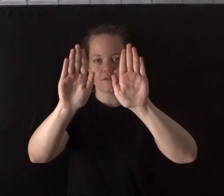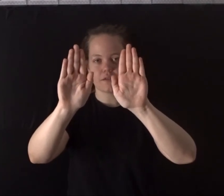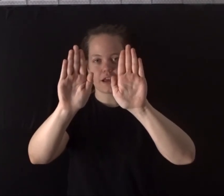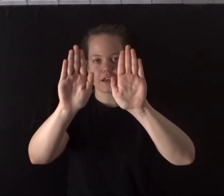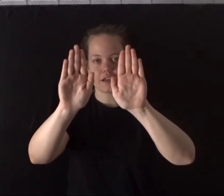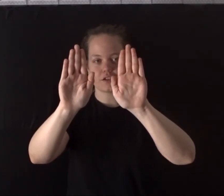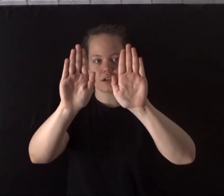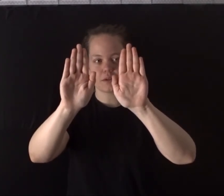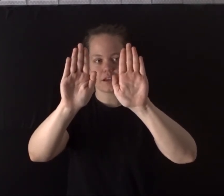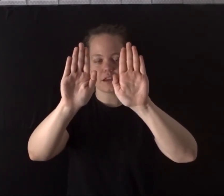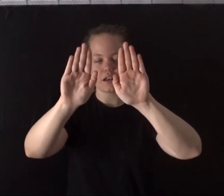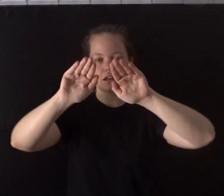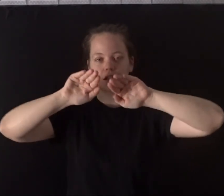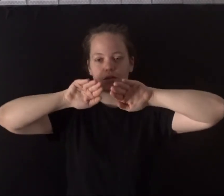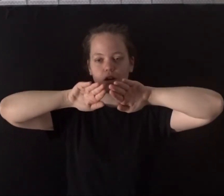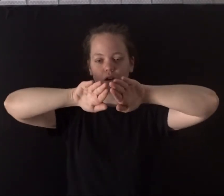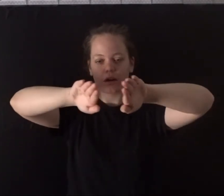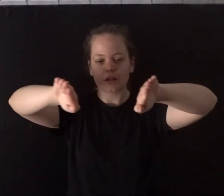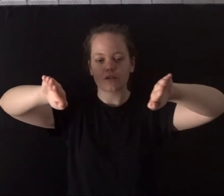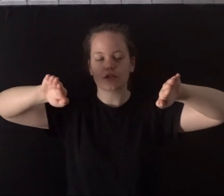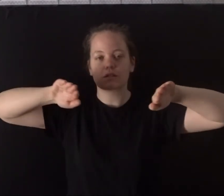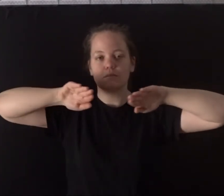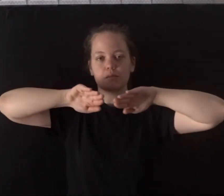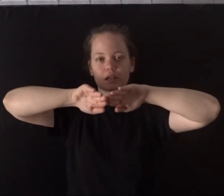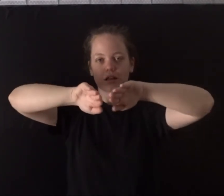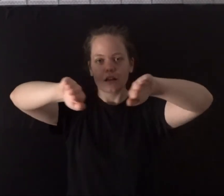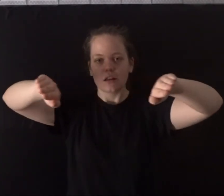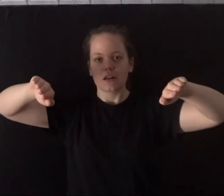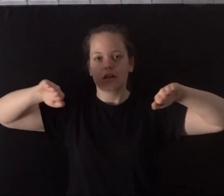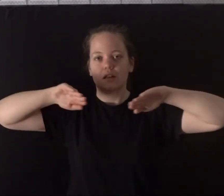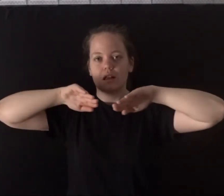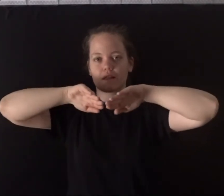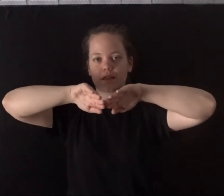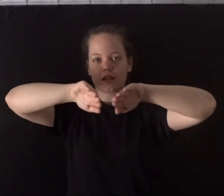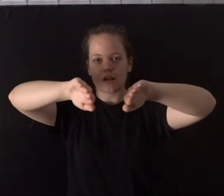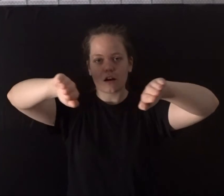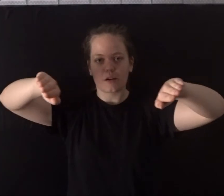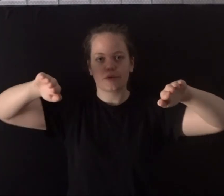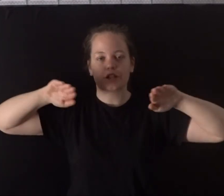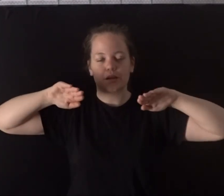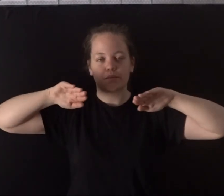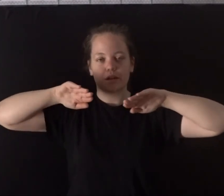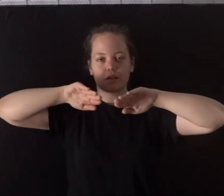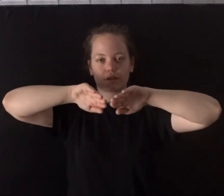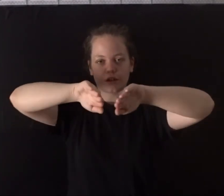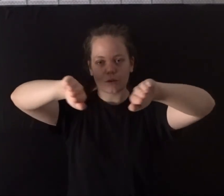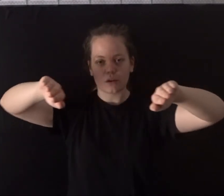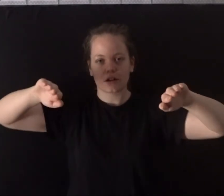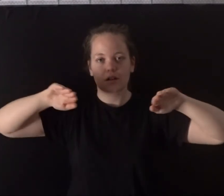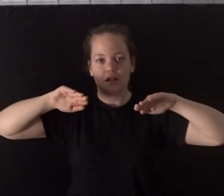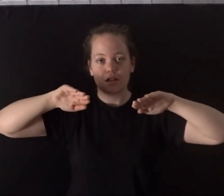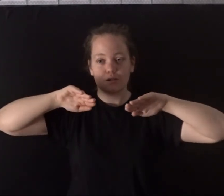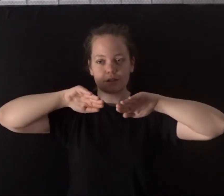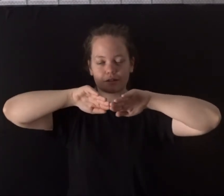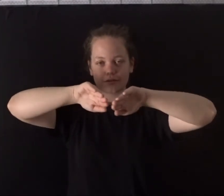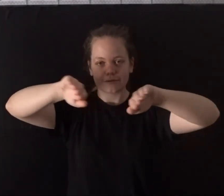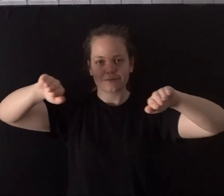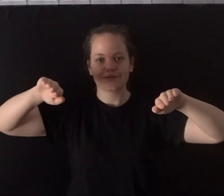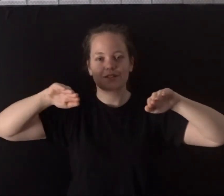flat hand shape like that, and you are going to just mimic the arm shape of your swimming.